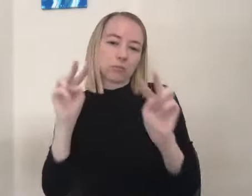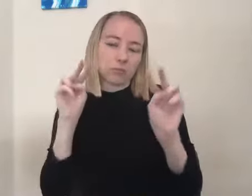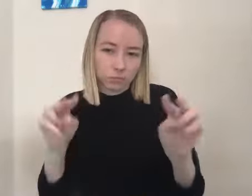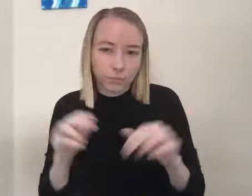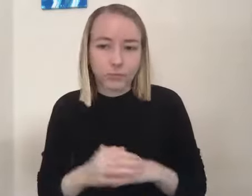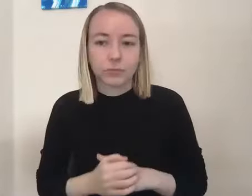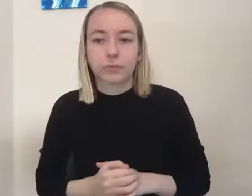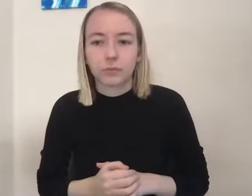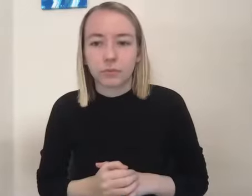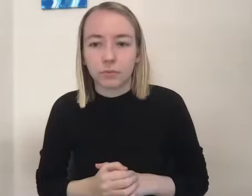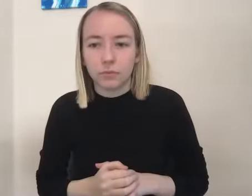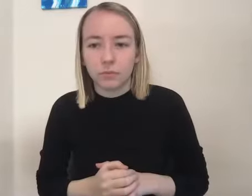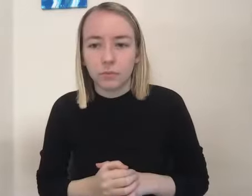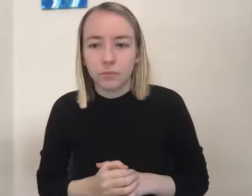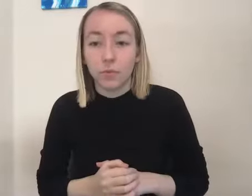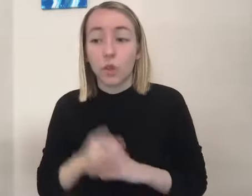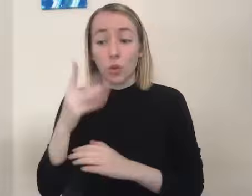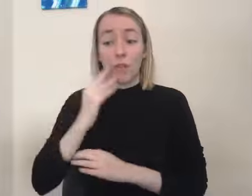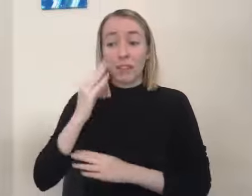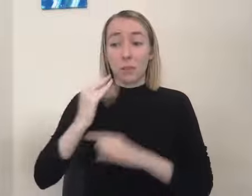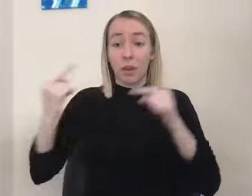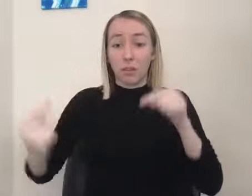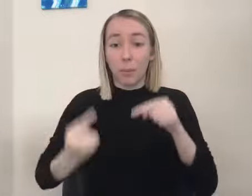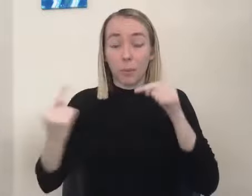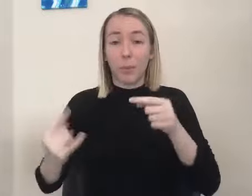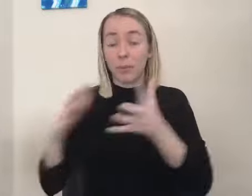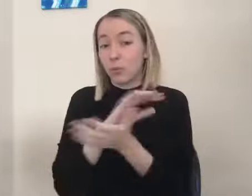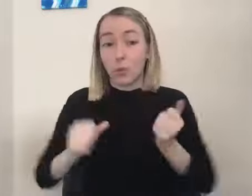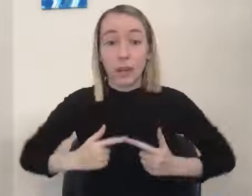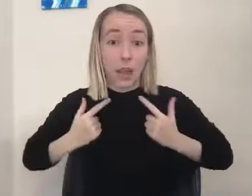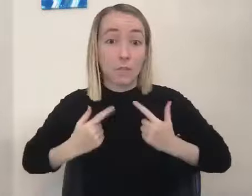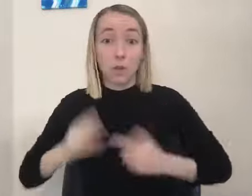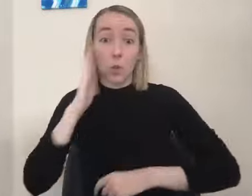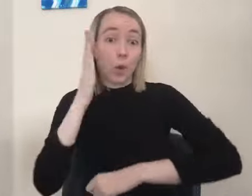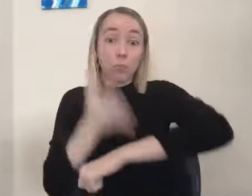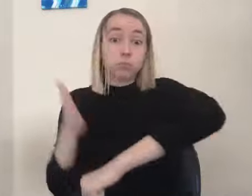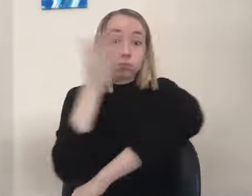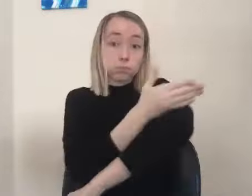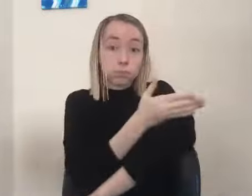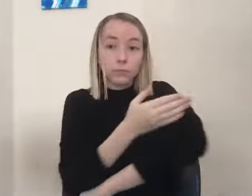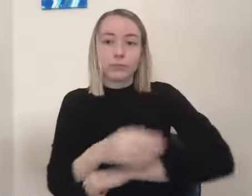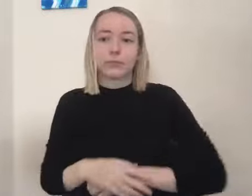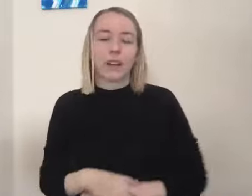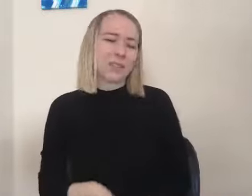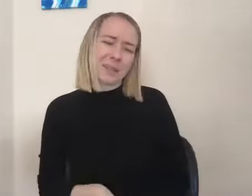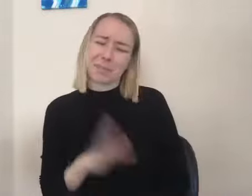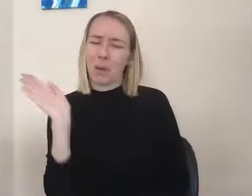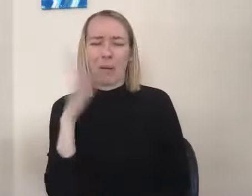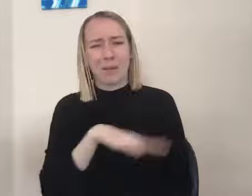up. And say when you're getting up and you need a rest, just sit down. You're getting your fight in your soul. You've been to